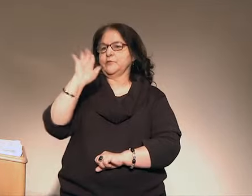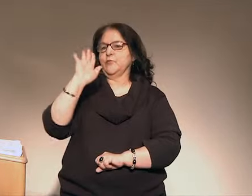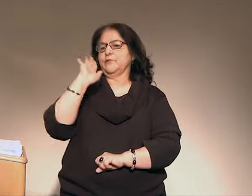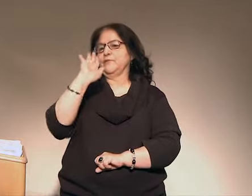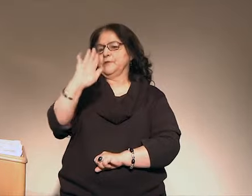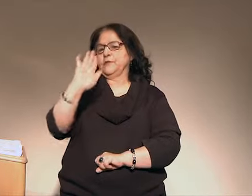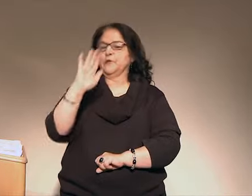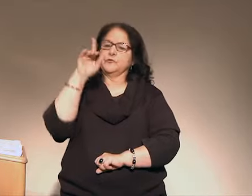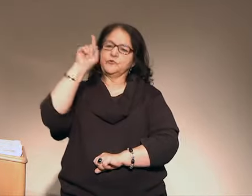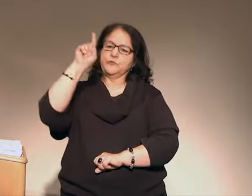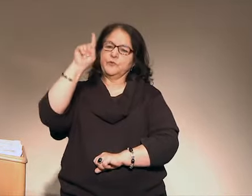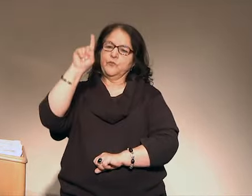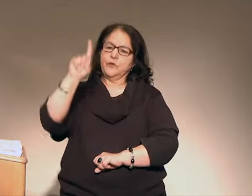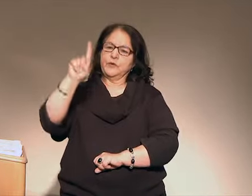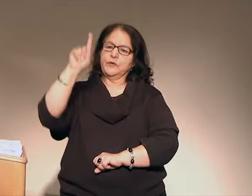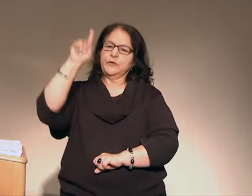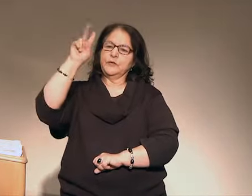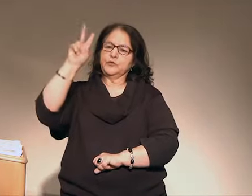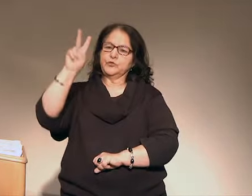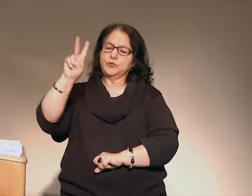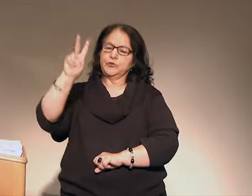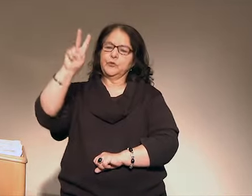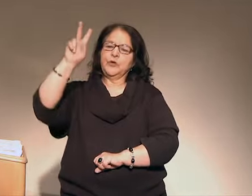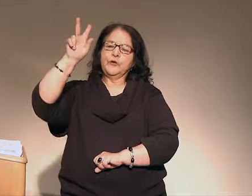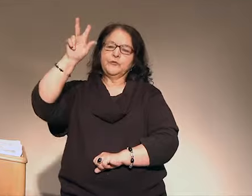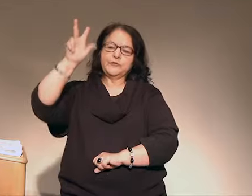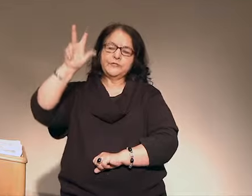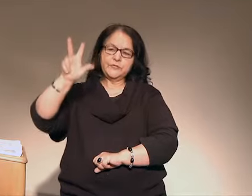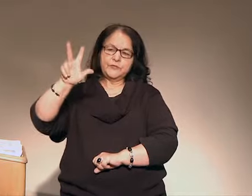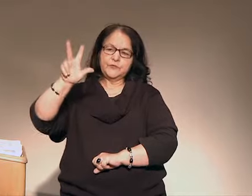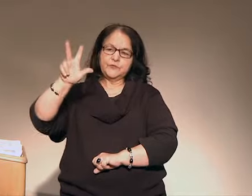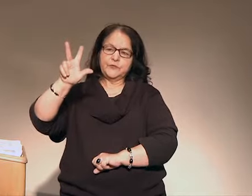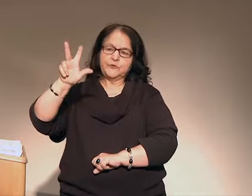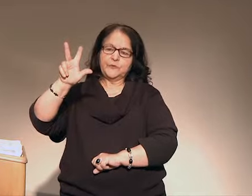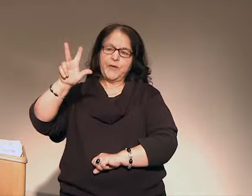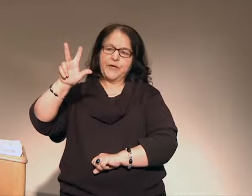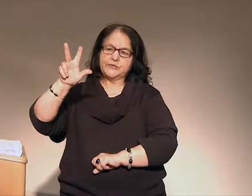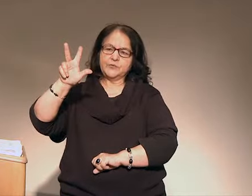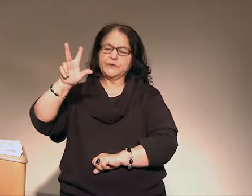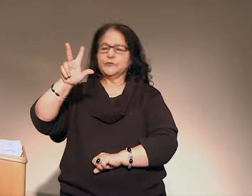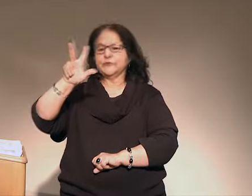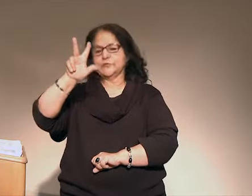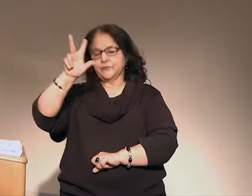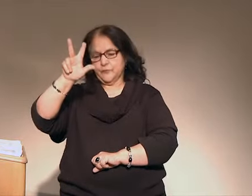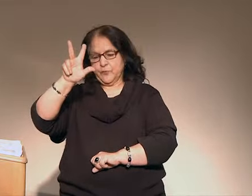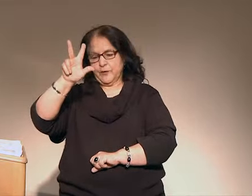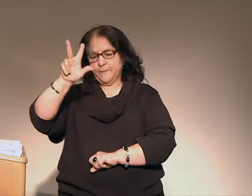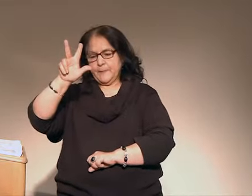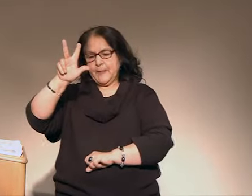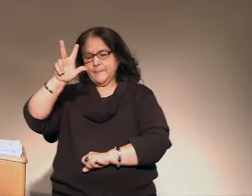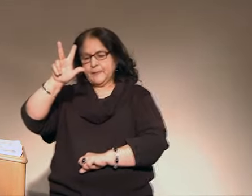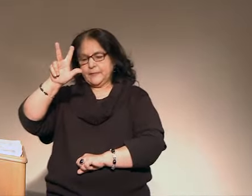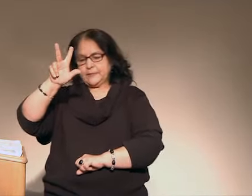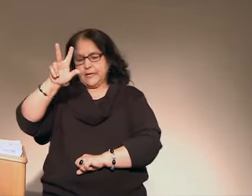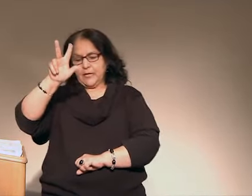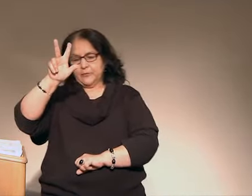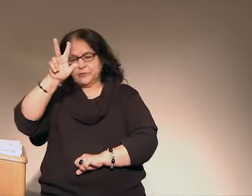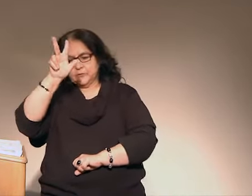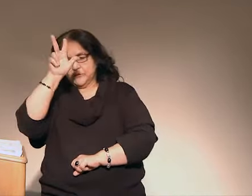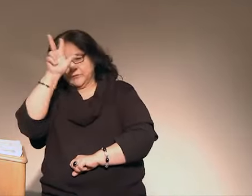point facing outward, so there'd be 1, 2, 3 is different than you've learned in the past. You may have learned it a different way, but in sign language, this